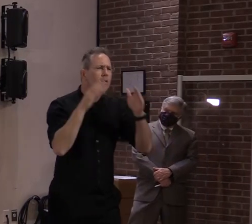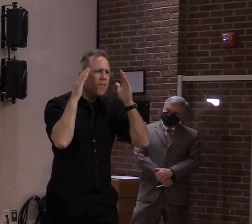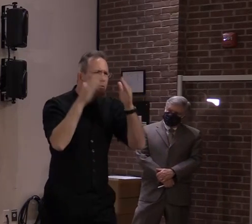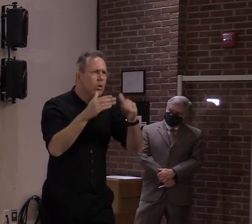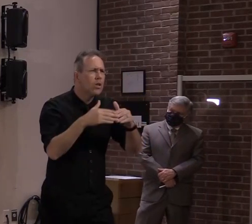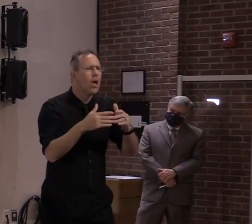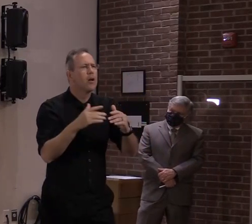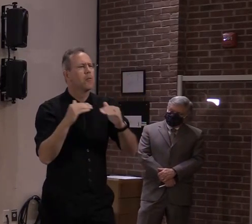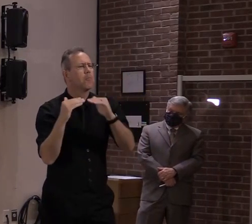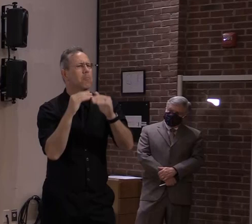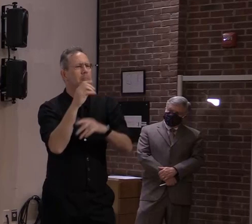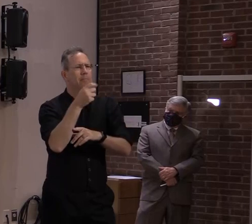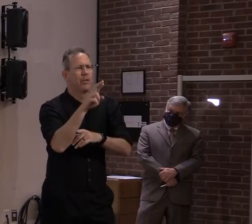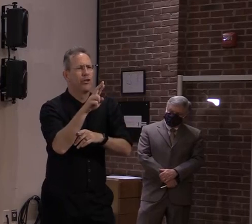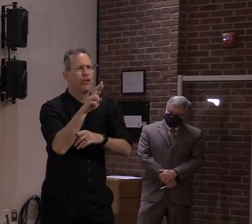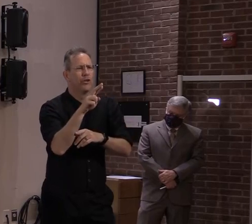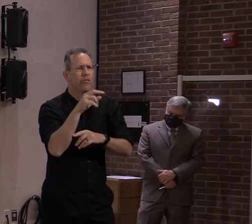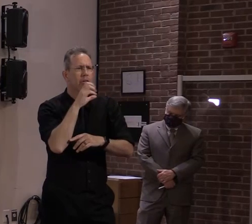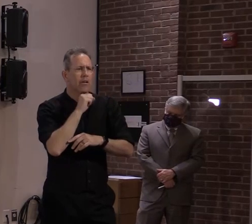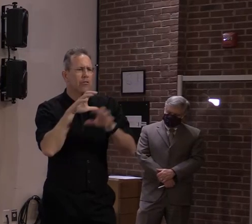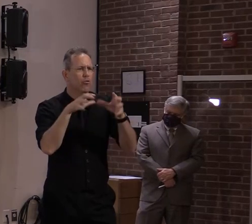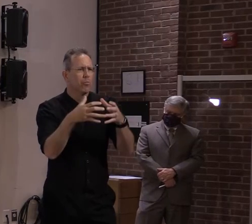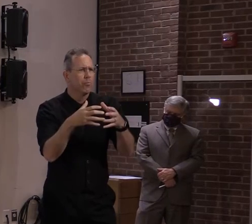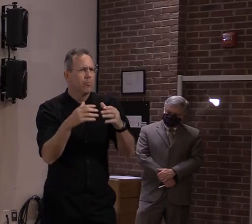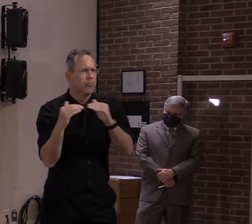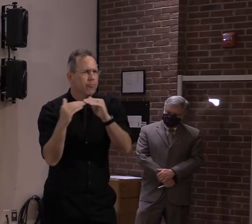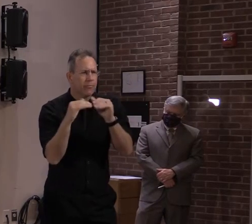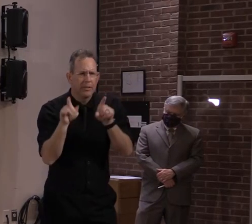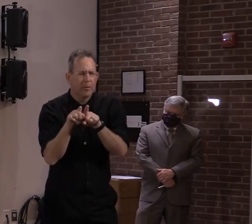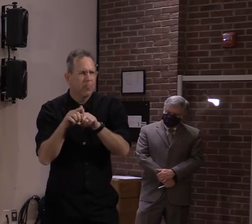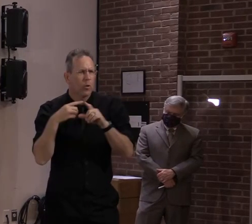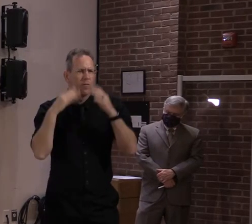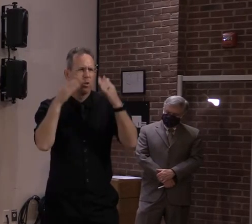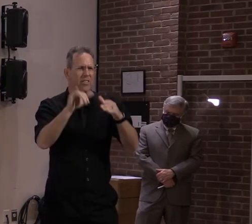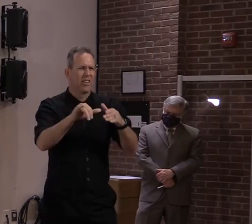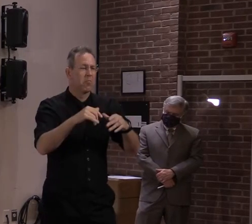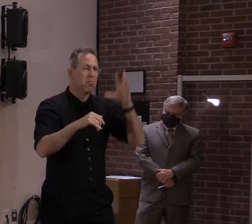will certainly be prominent. That's about all I can tell you at this point.